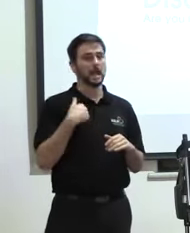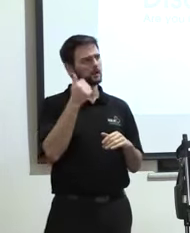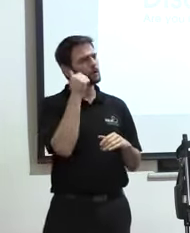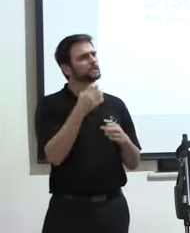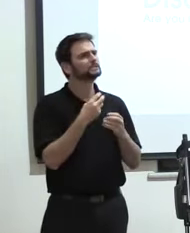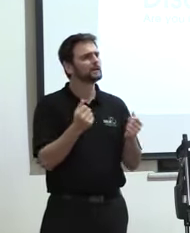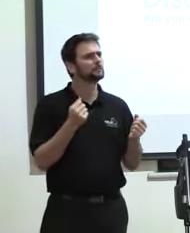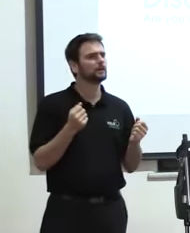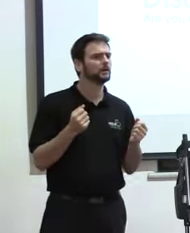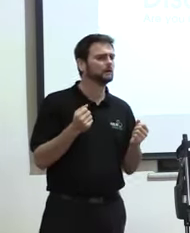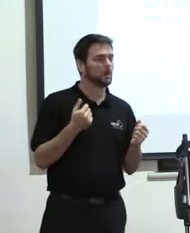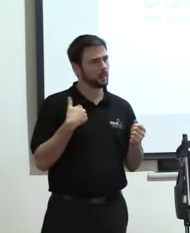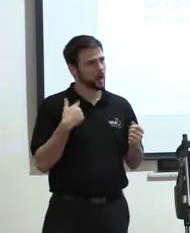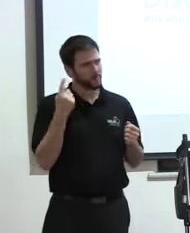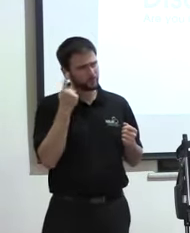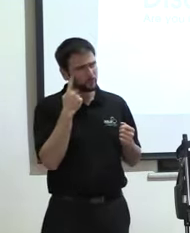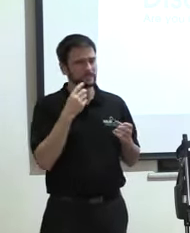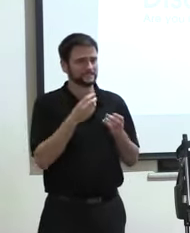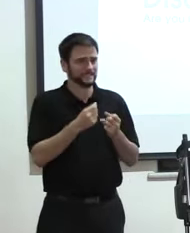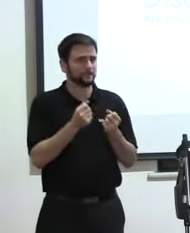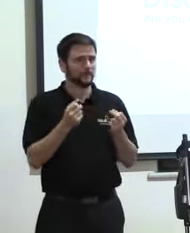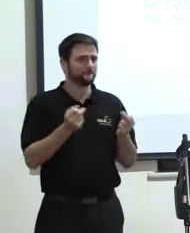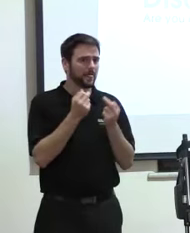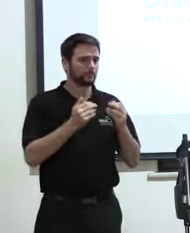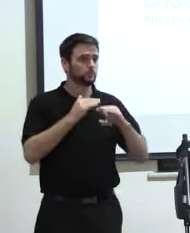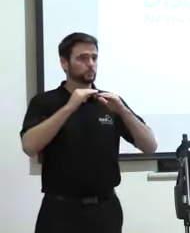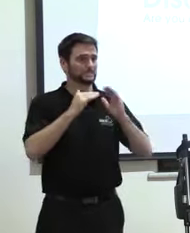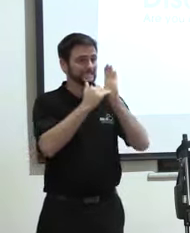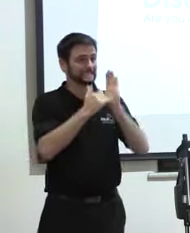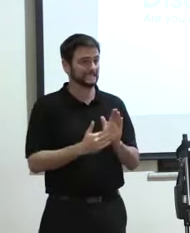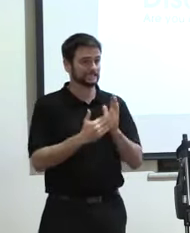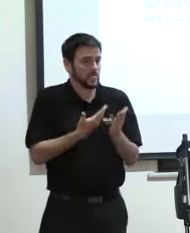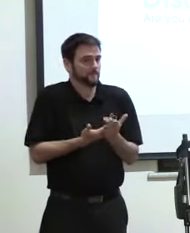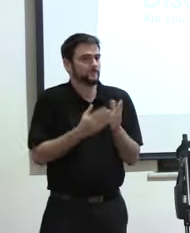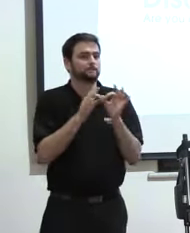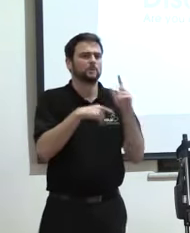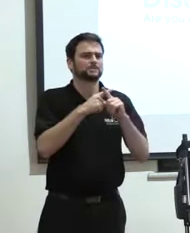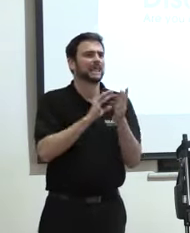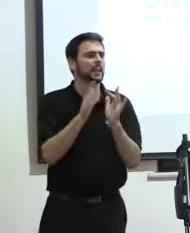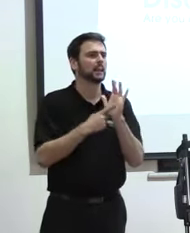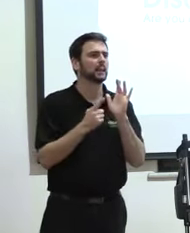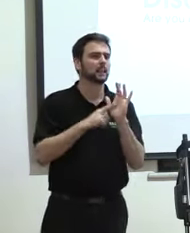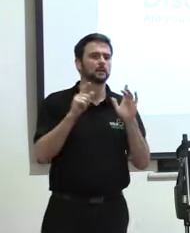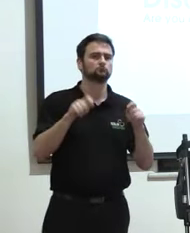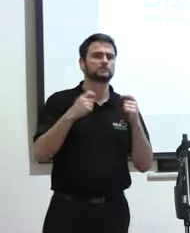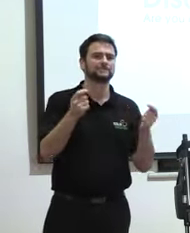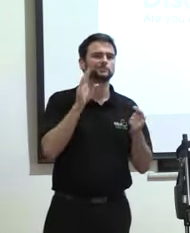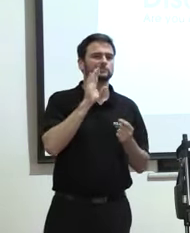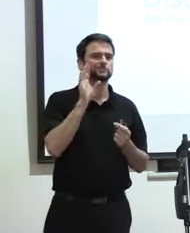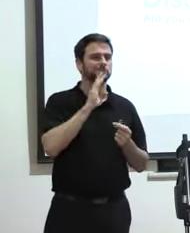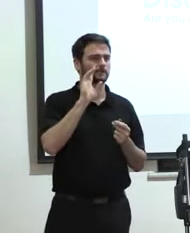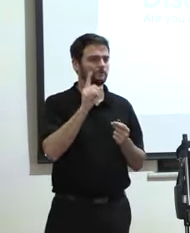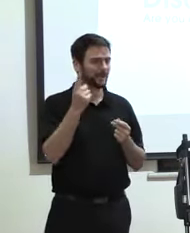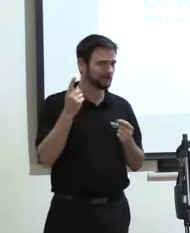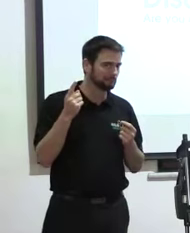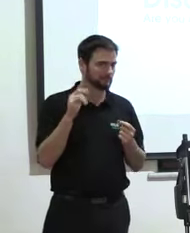Hill, but I think they're all selling out. But I can promise that hopefully we'll be coming back very soon.